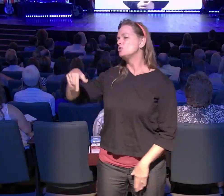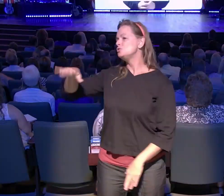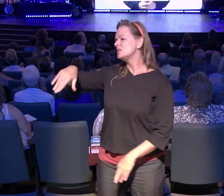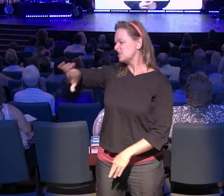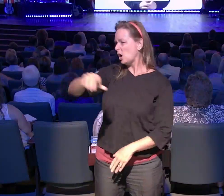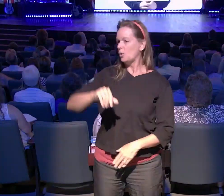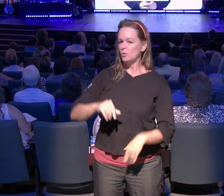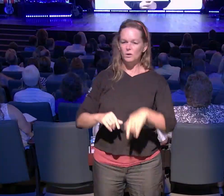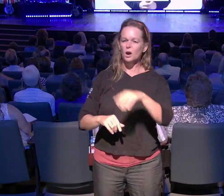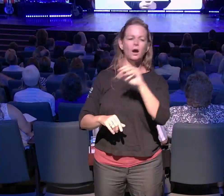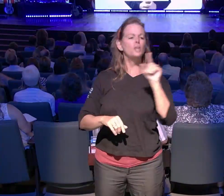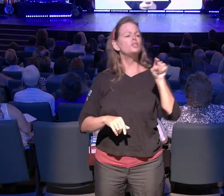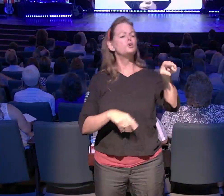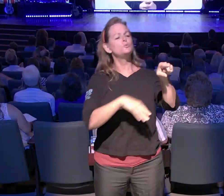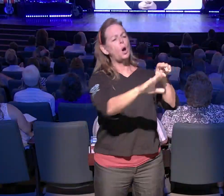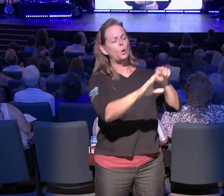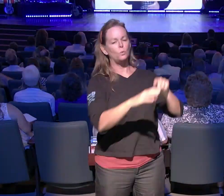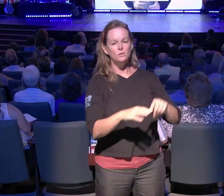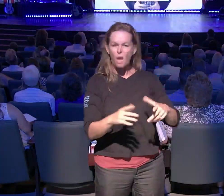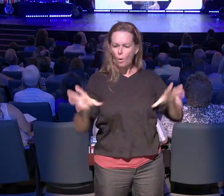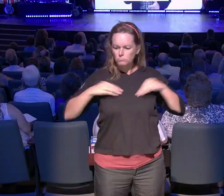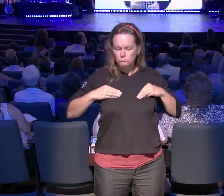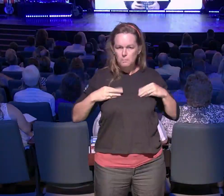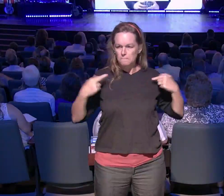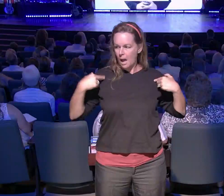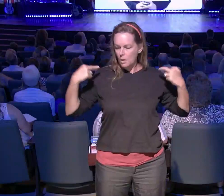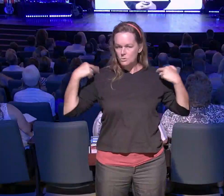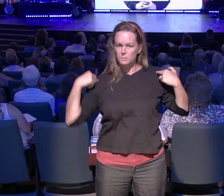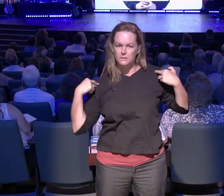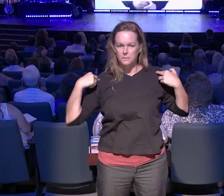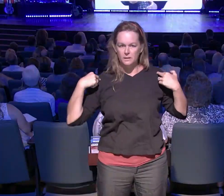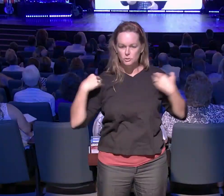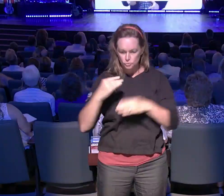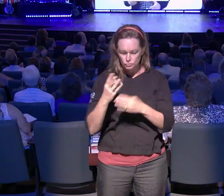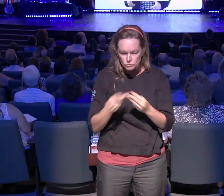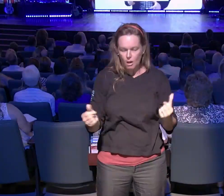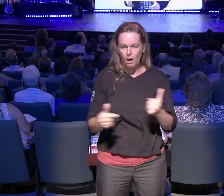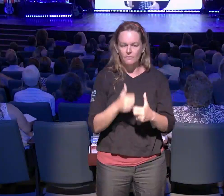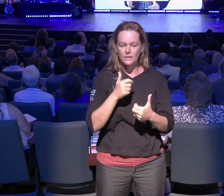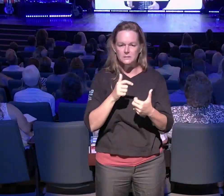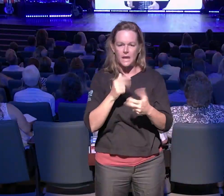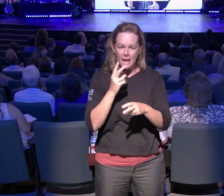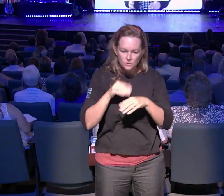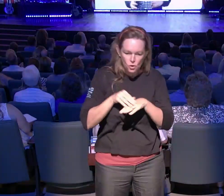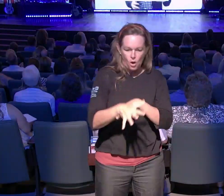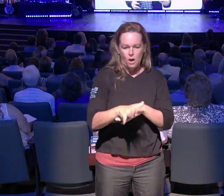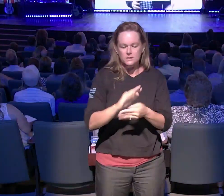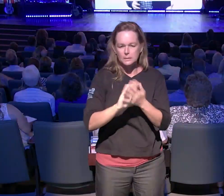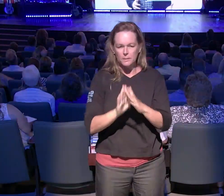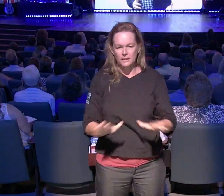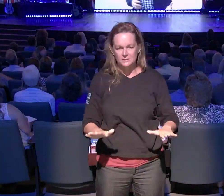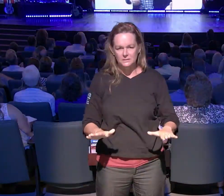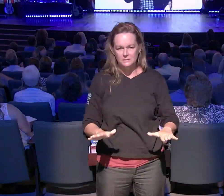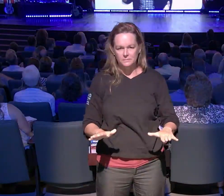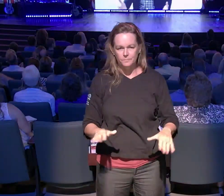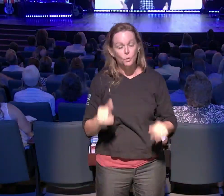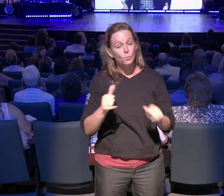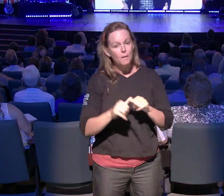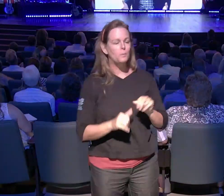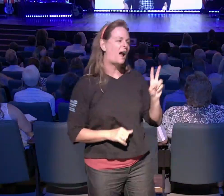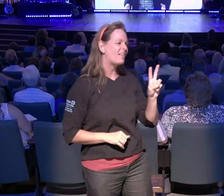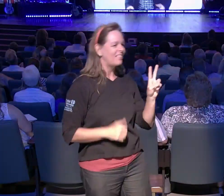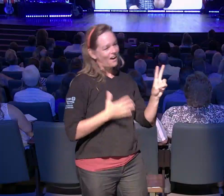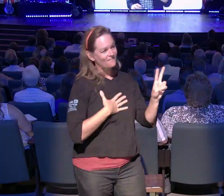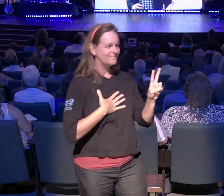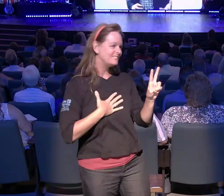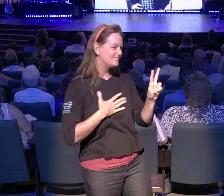from this passage in Matthew. Peacemakers take the initiative. Remember, we talked about the difference between peace-loving and